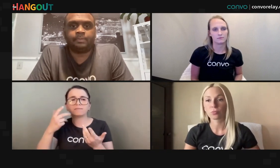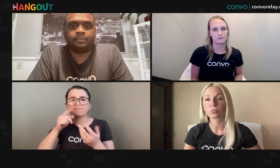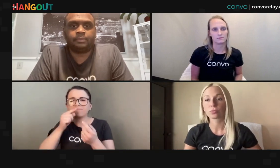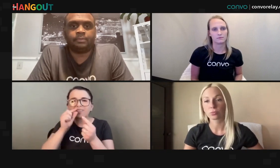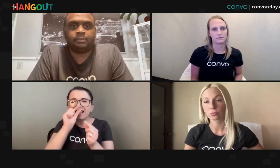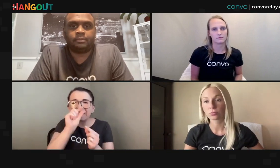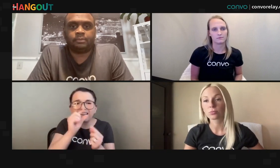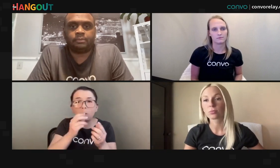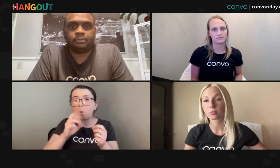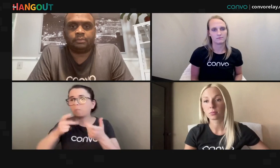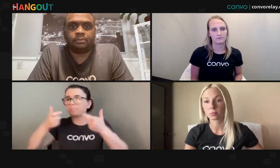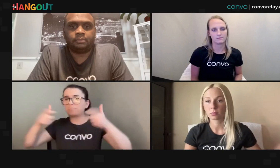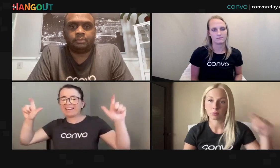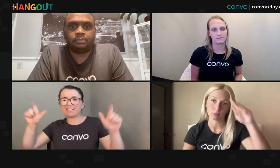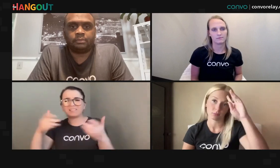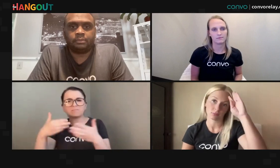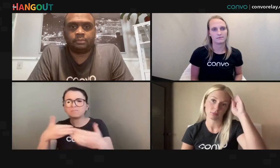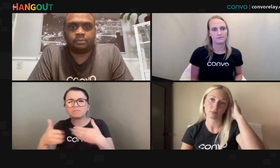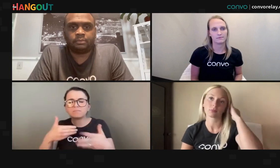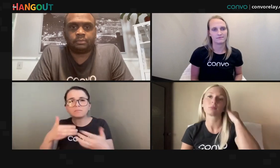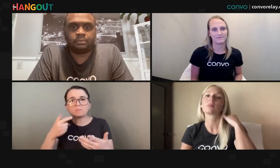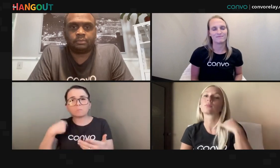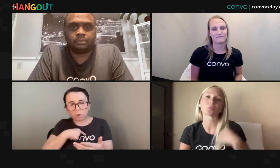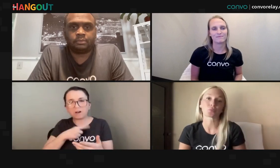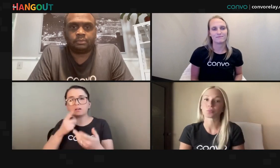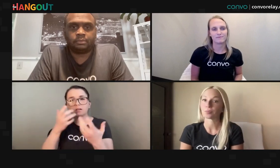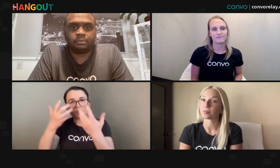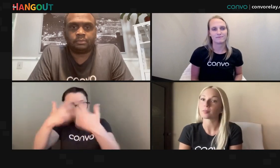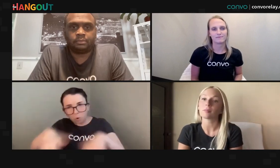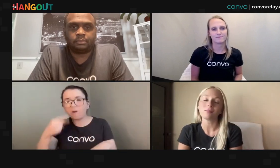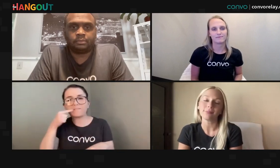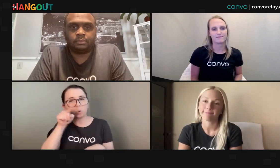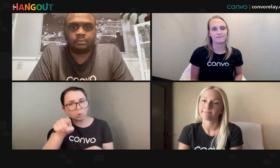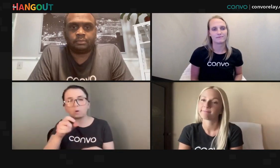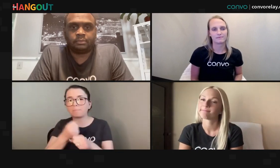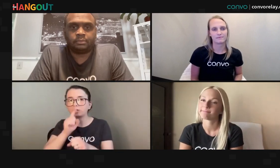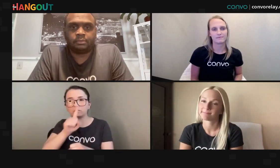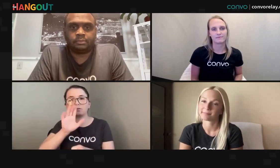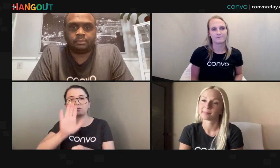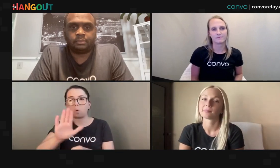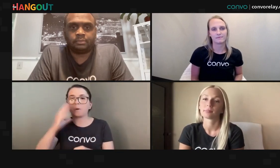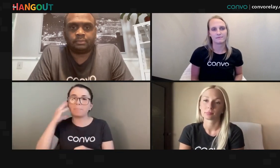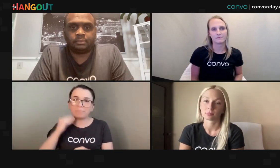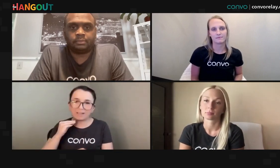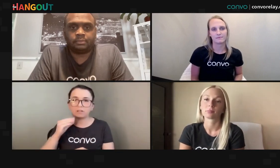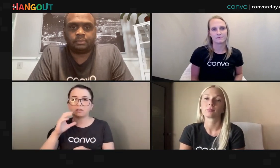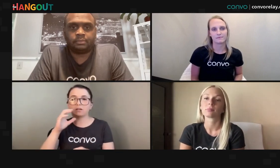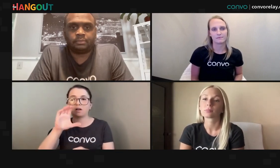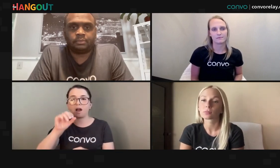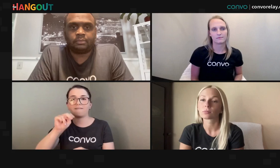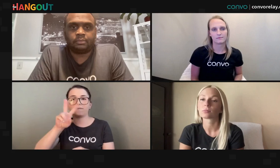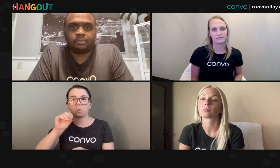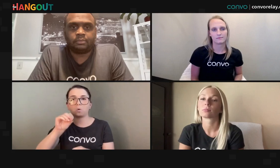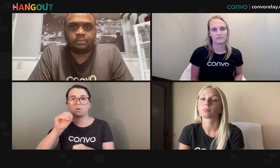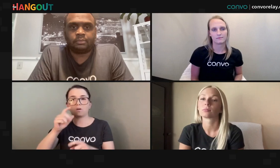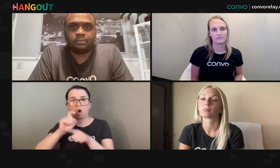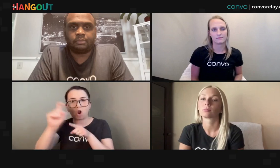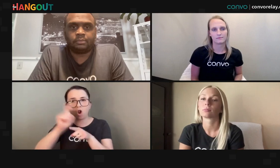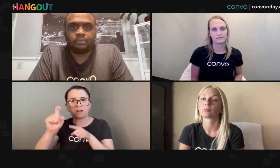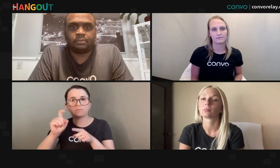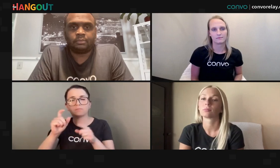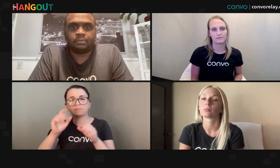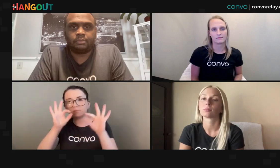way, regardless of what you need, whether it's a big or a small need. We'll work it out for you. We'll make sure that your